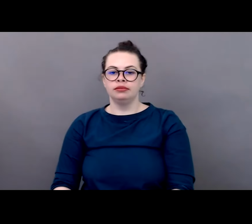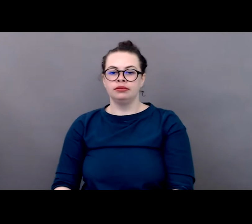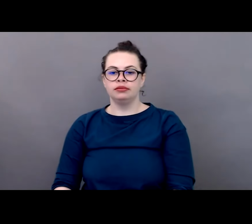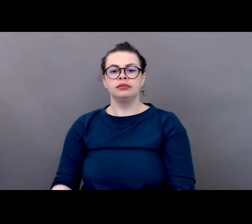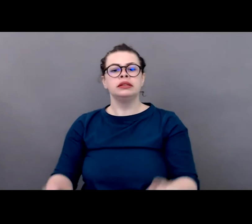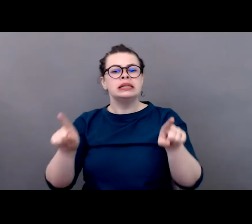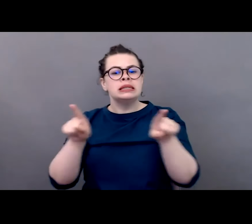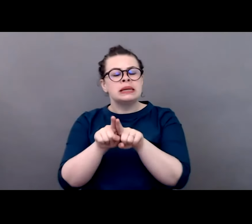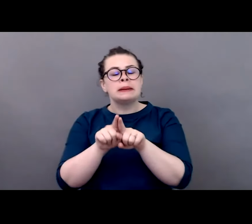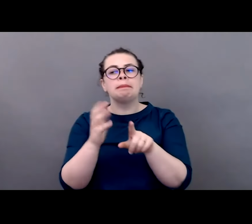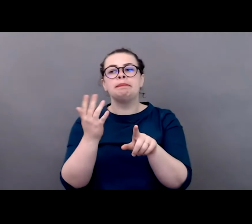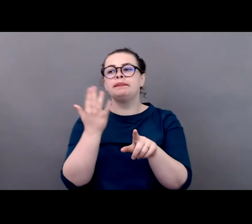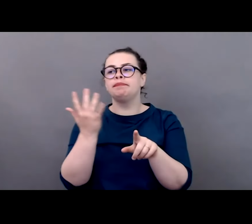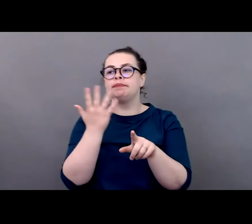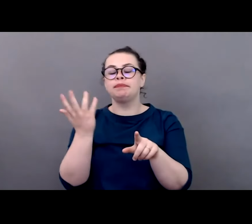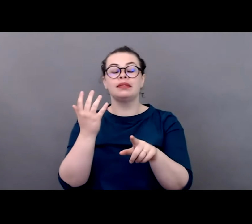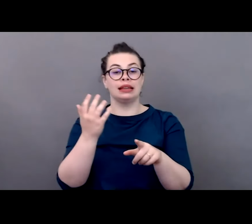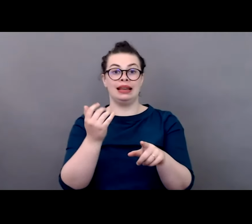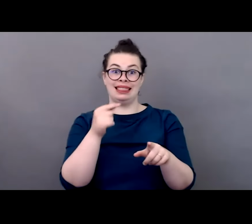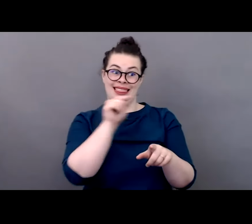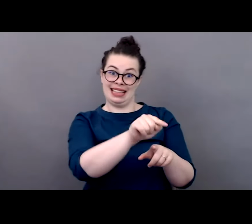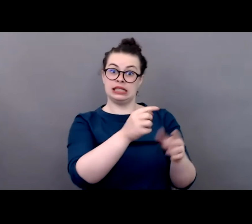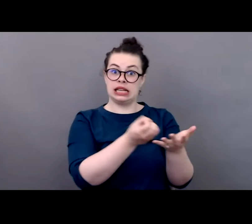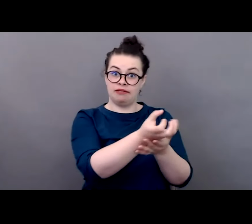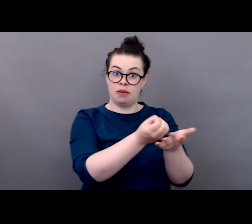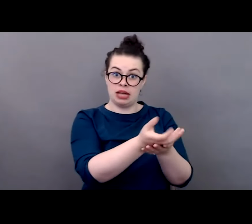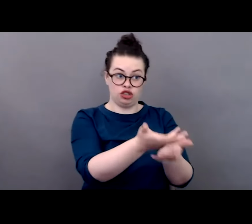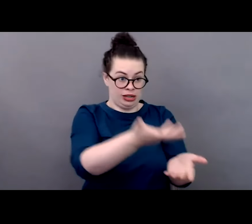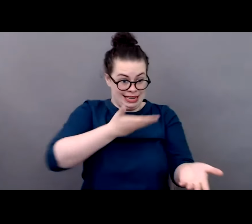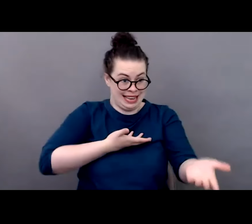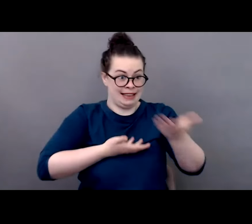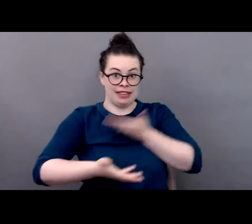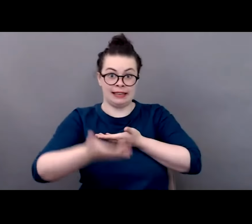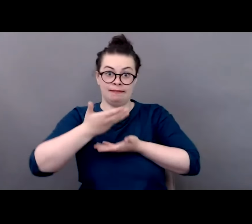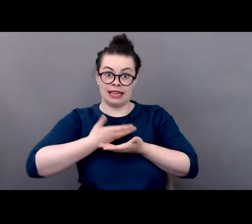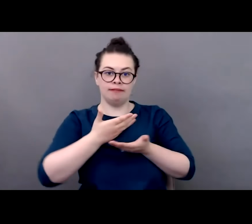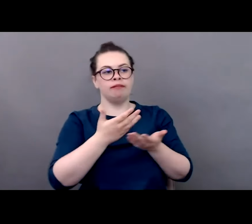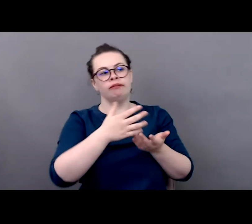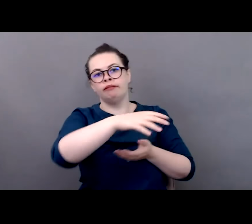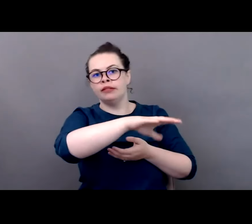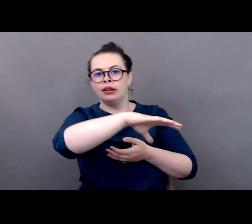look to the state party. Also, that my colleague mentioned before about